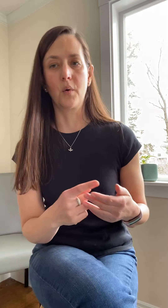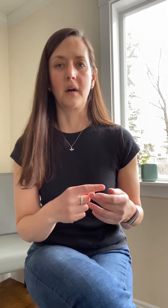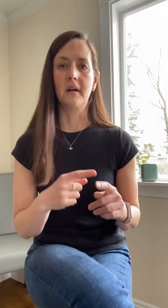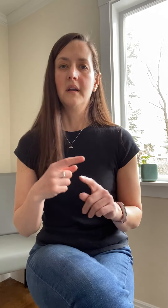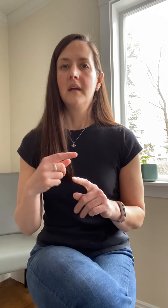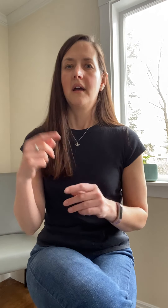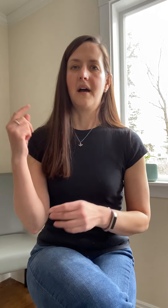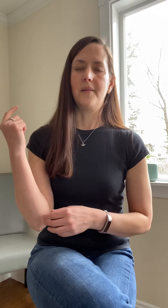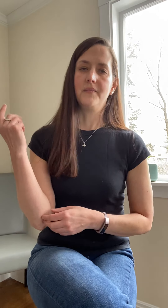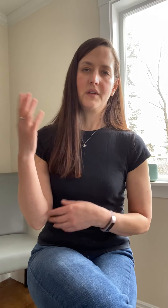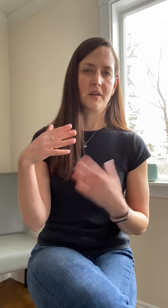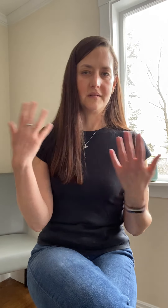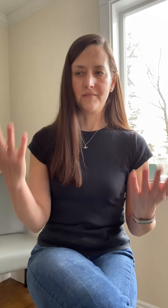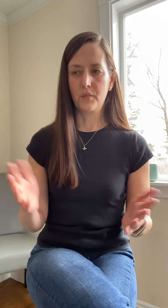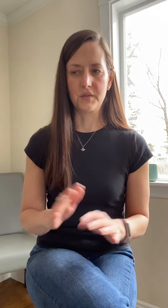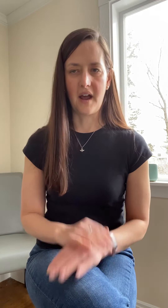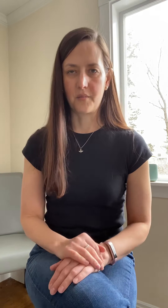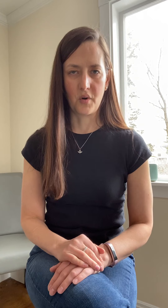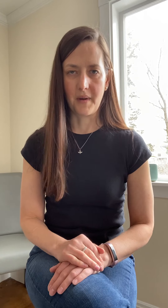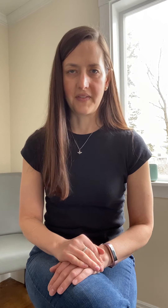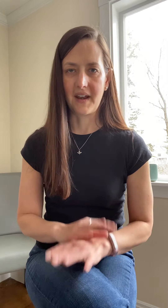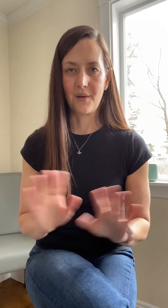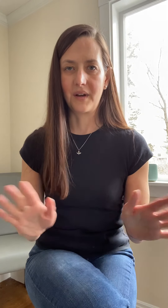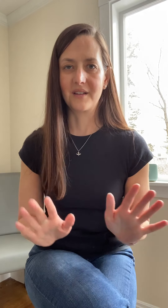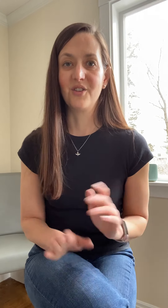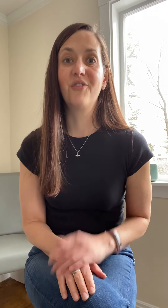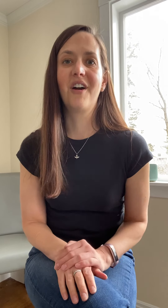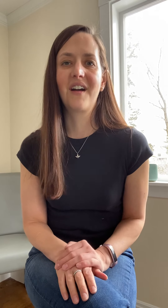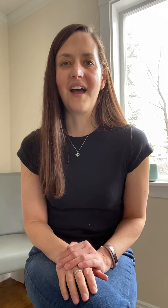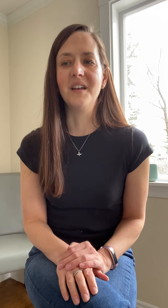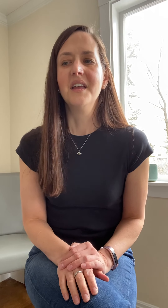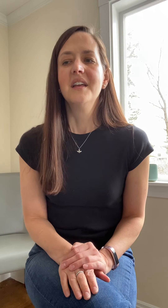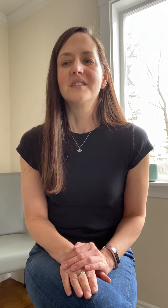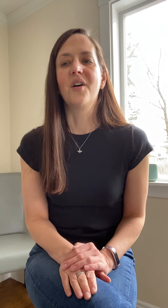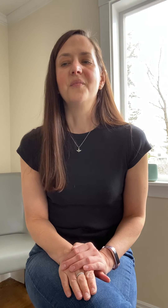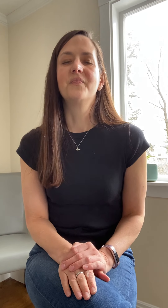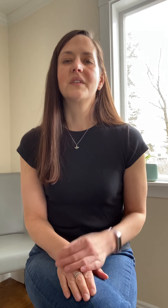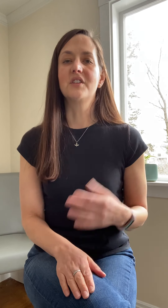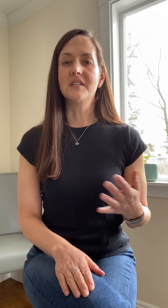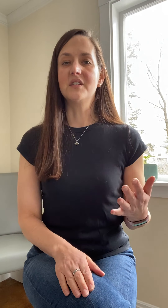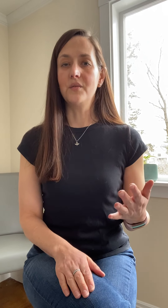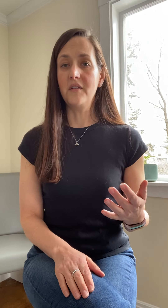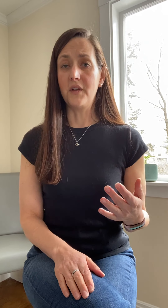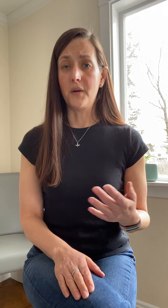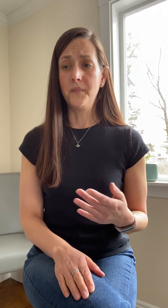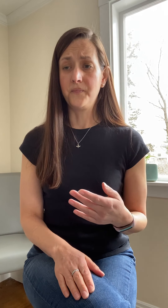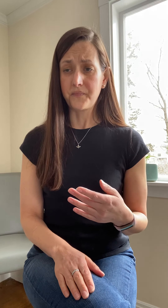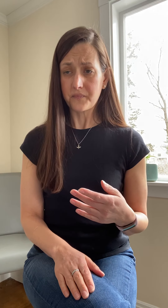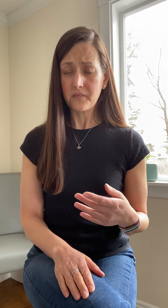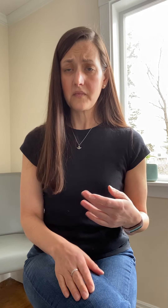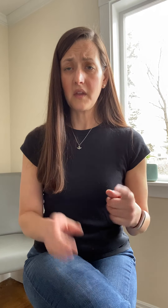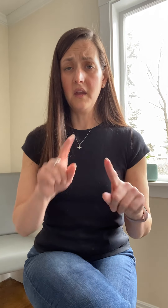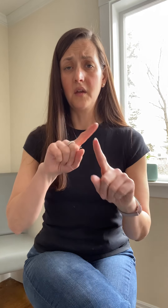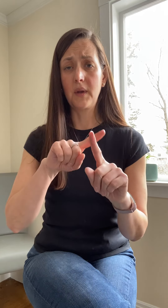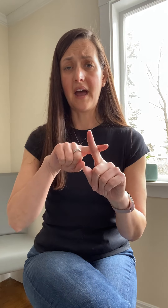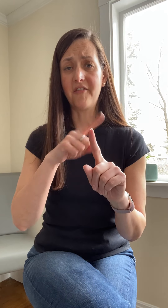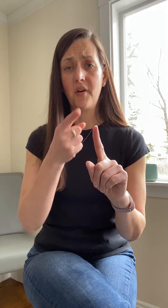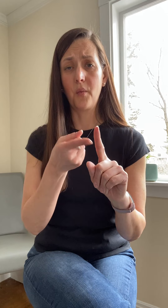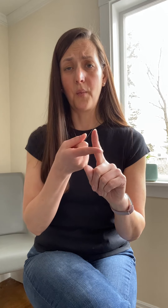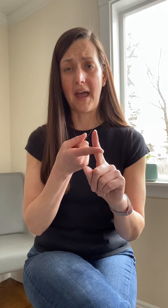or we'll talk more about that. I don't want to get too far ahead. So just to review, we have